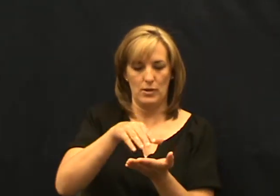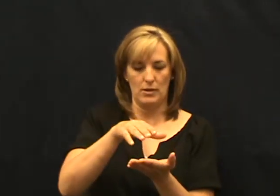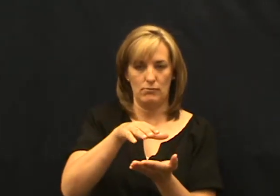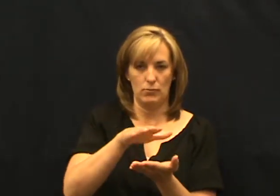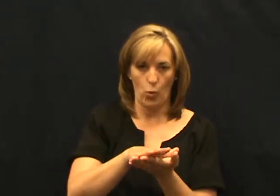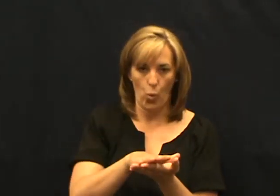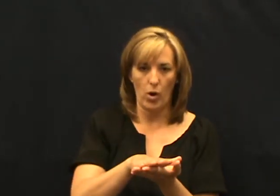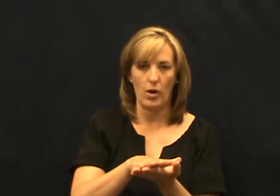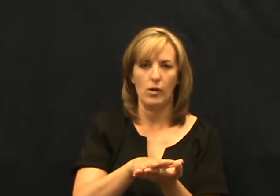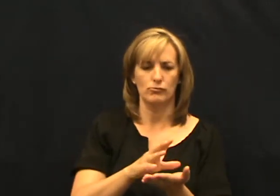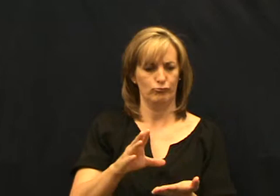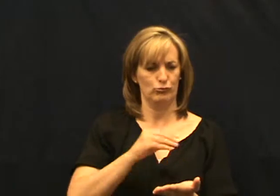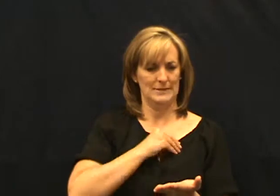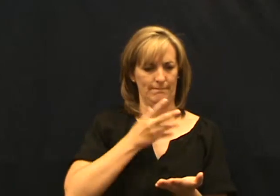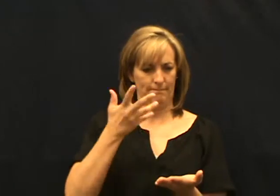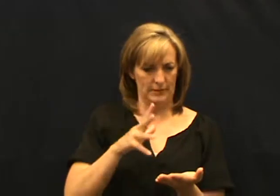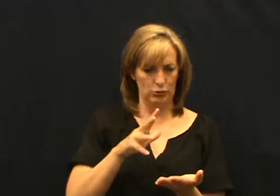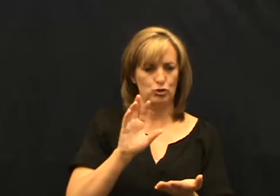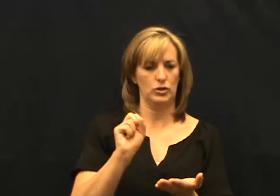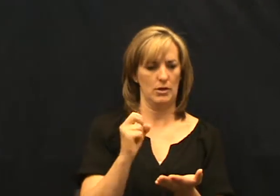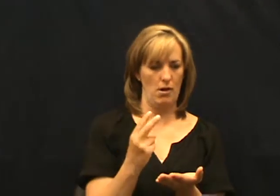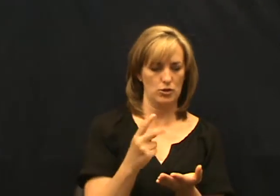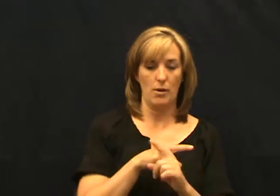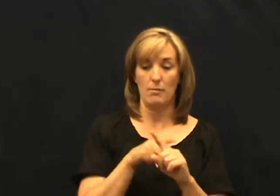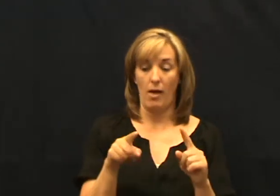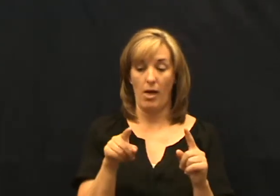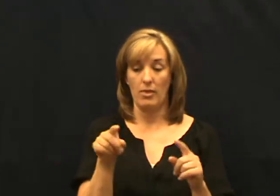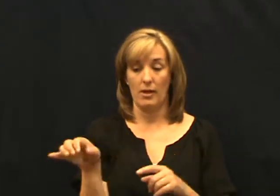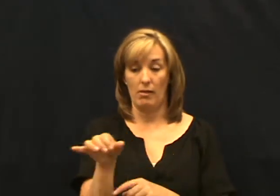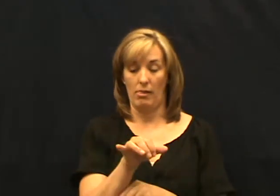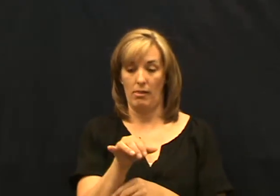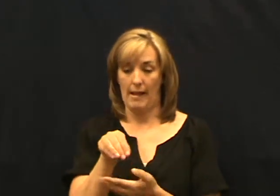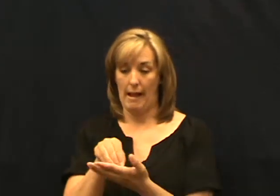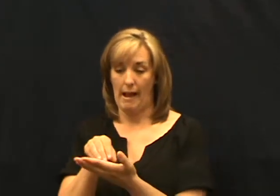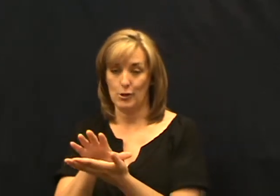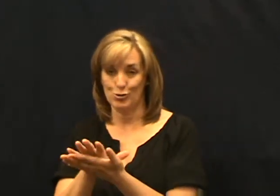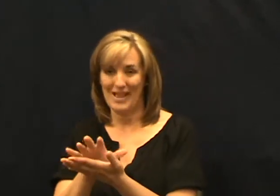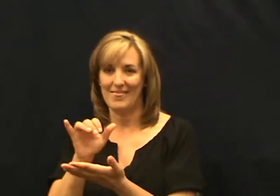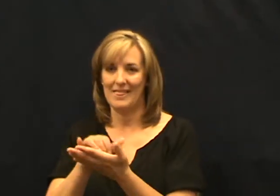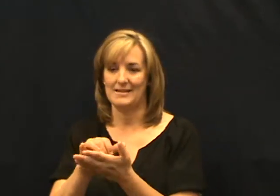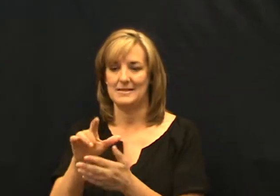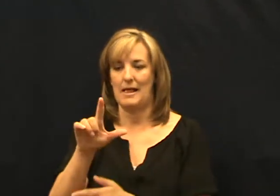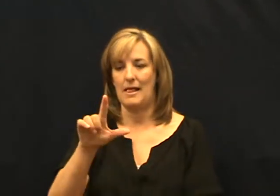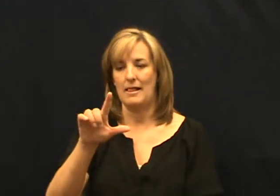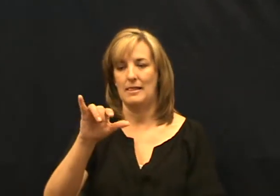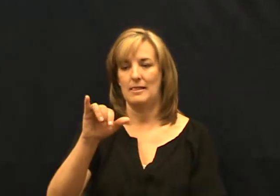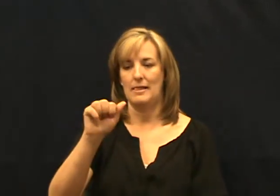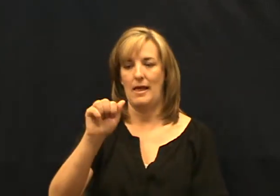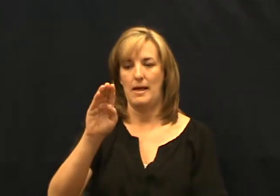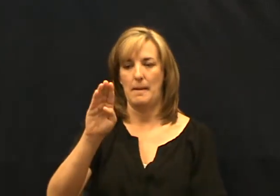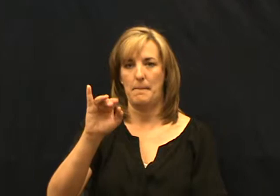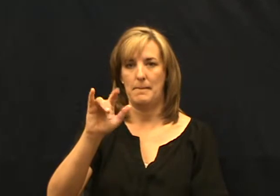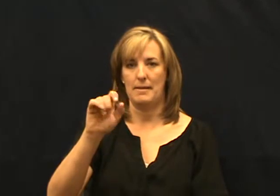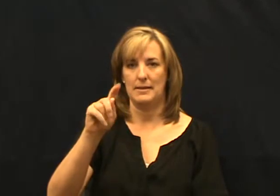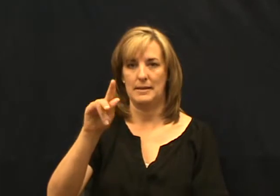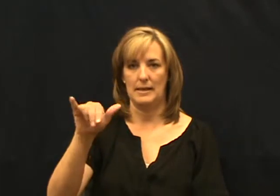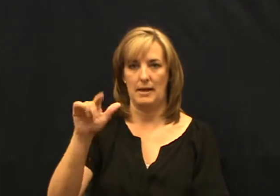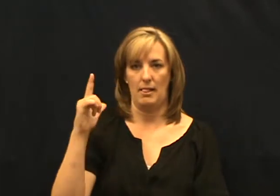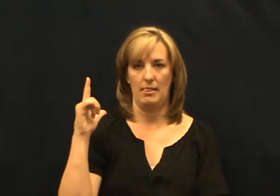the corresponding entry is a liability that would be titled unearned revenue,